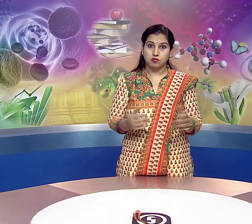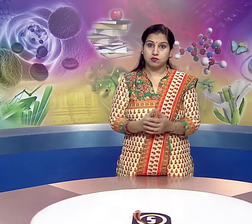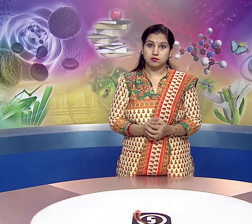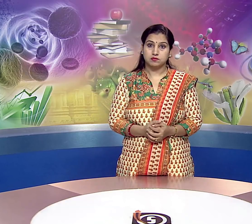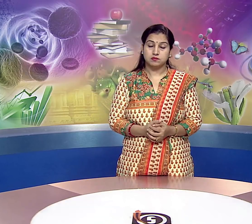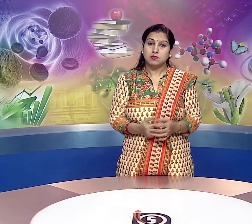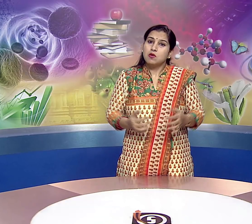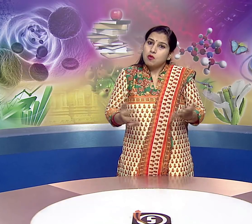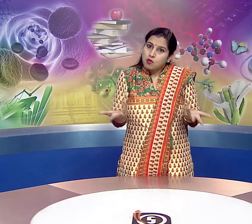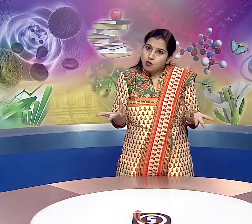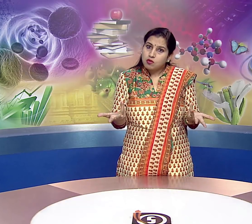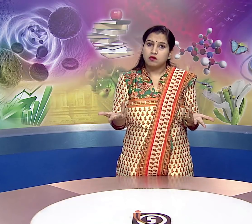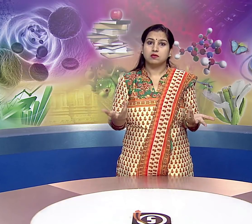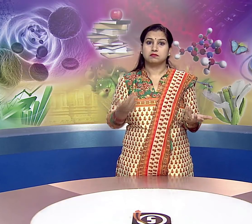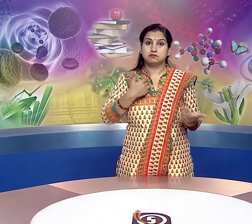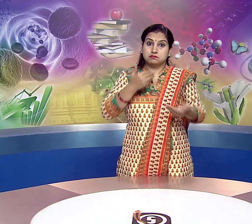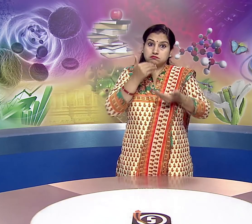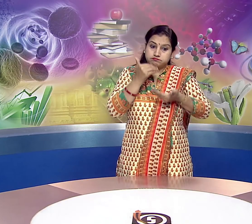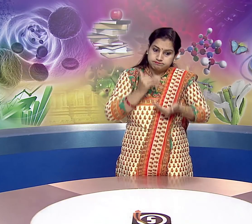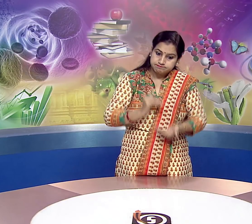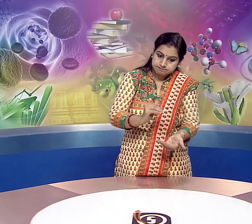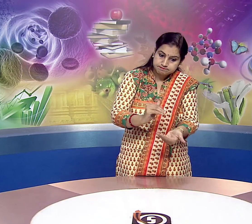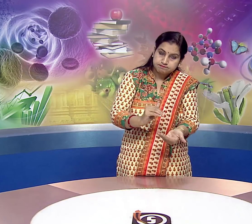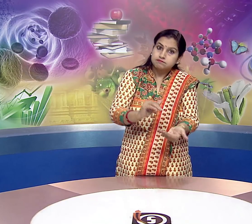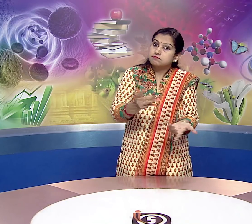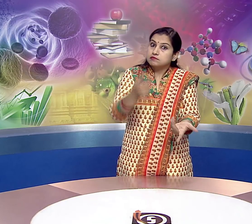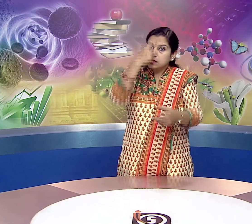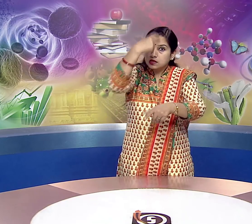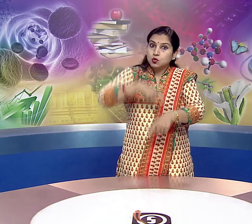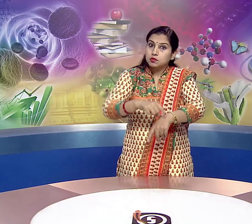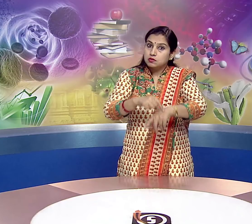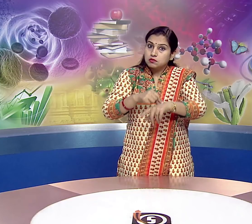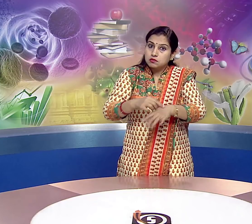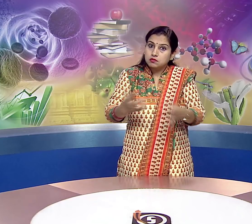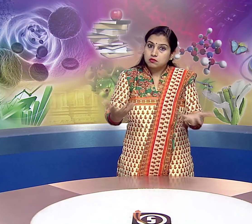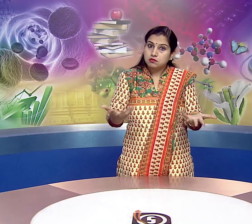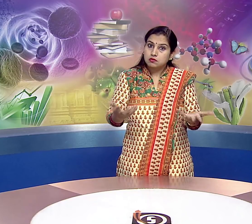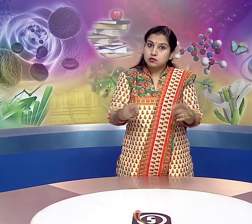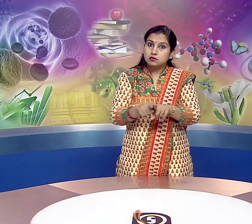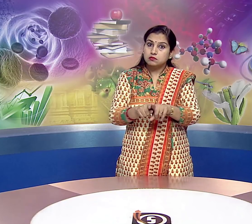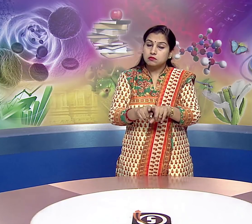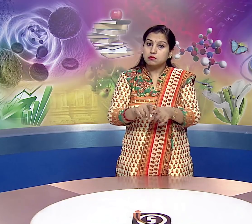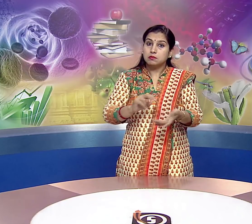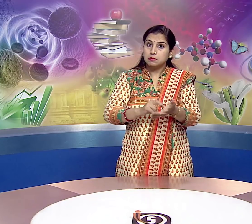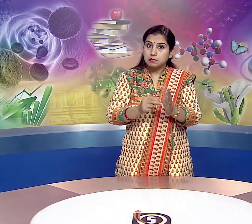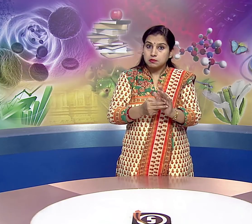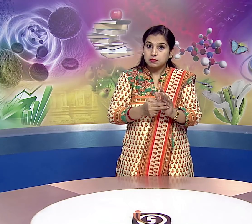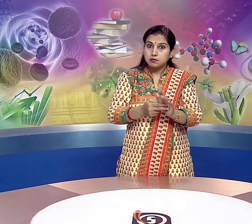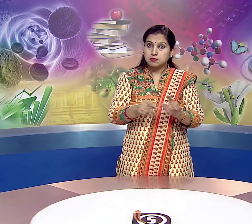or just because we are born superior to the